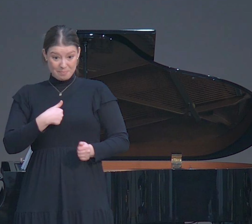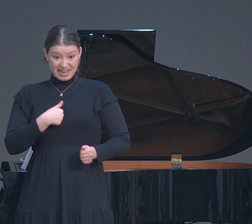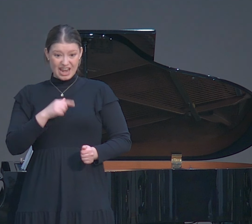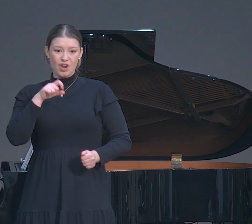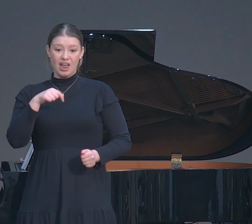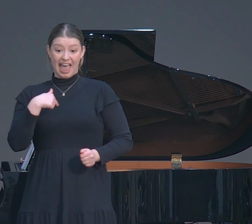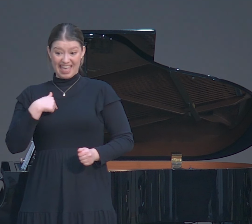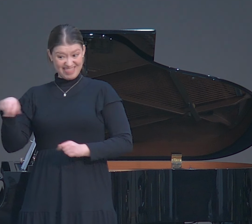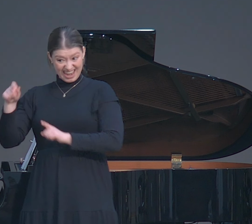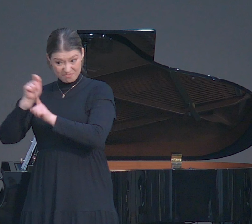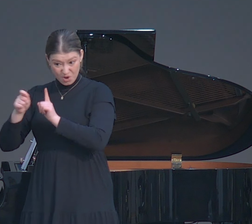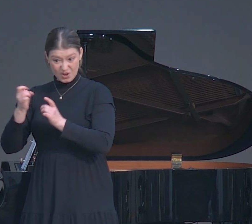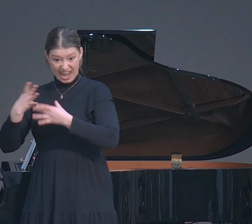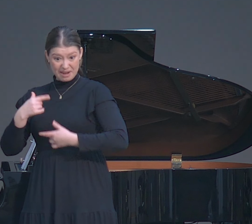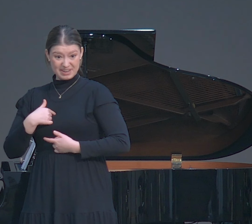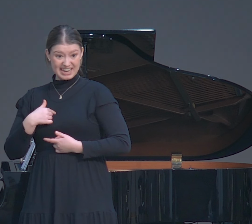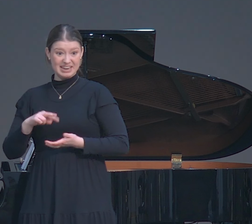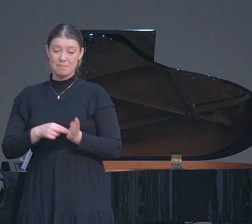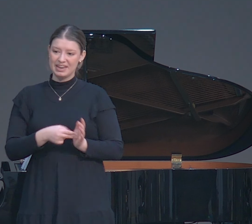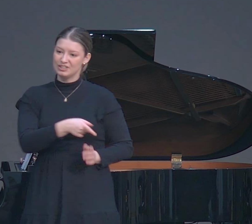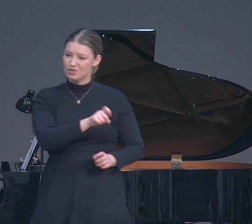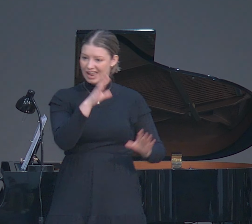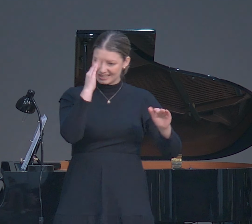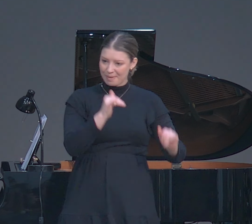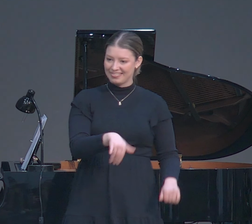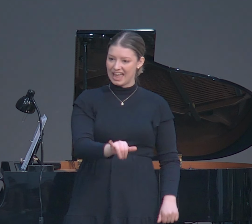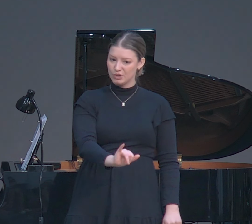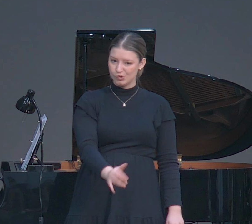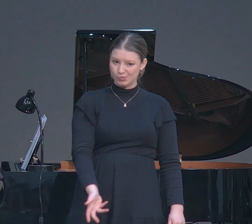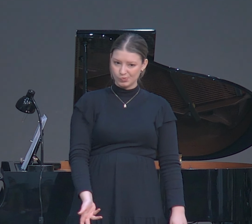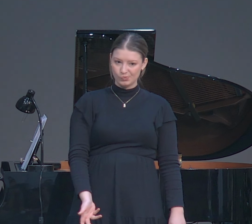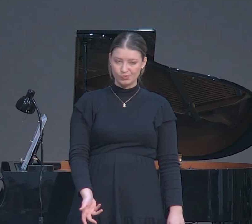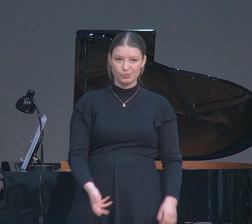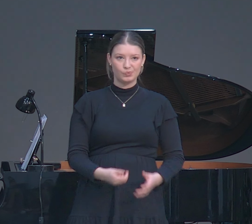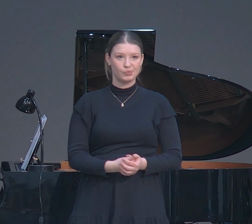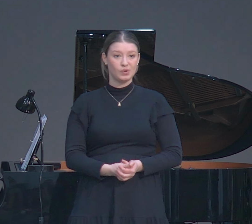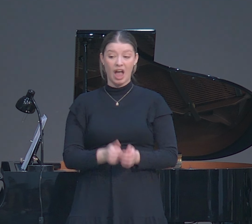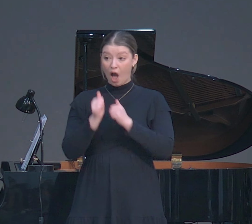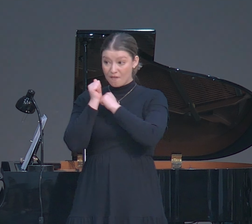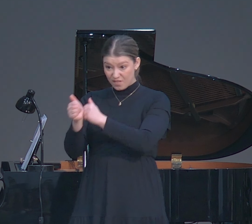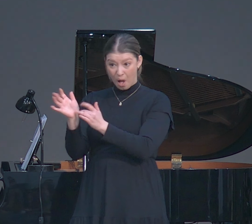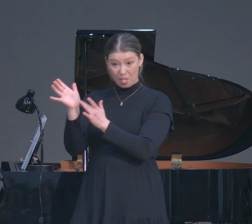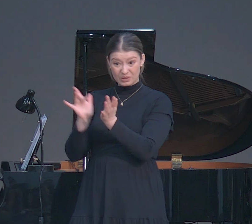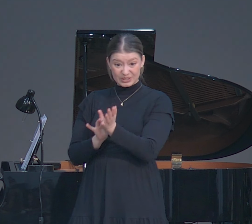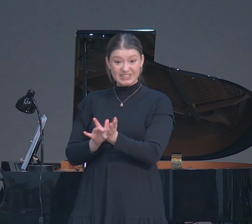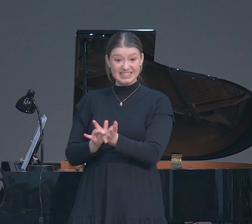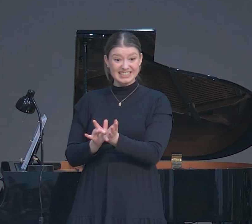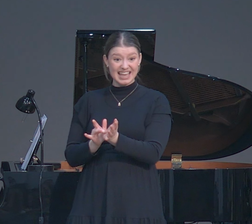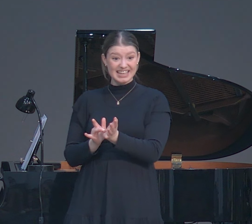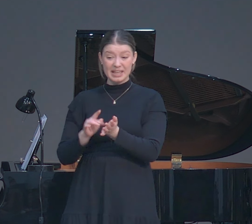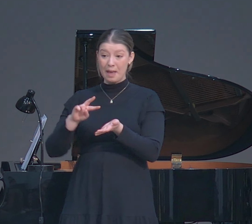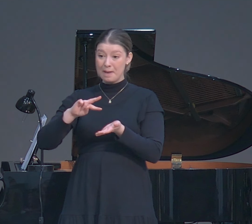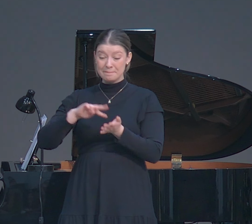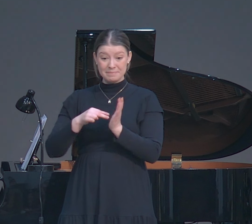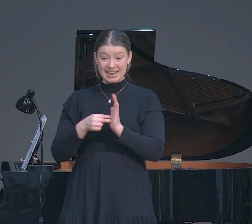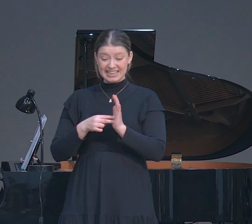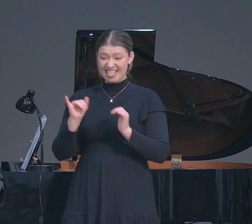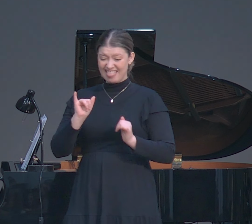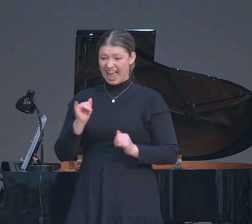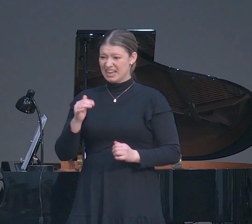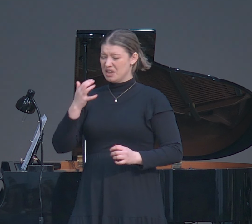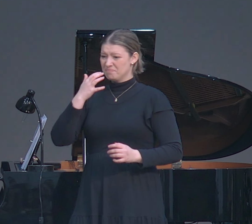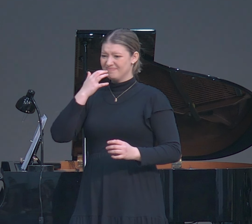Persecution, hatred, death, they should expect that. To follow in Jesus' footsteps is to go